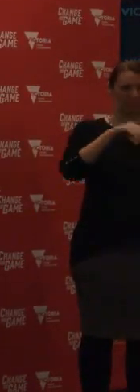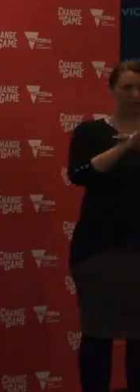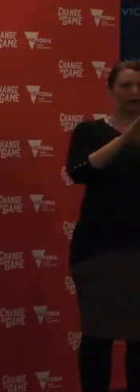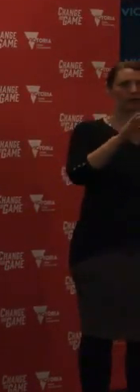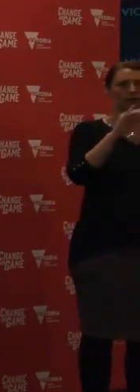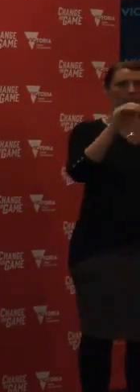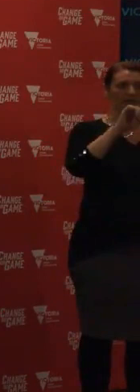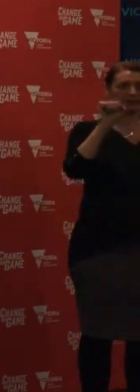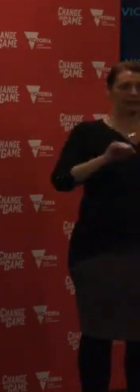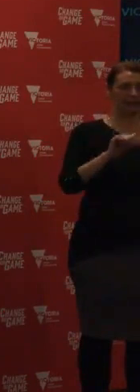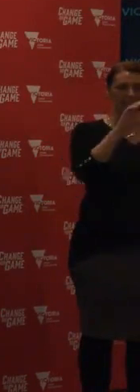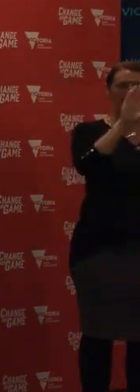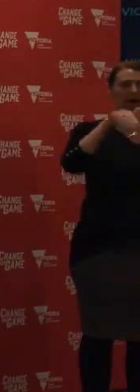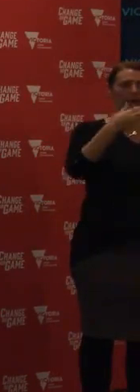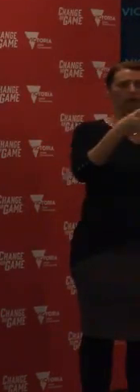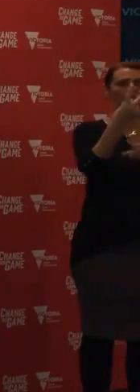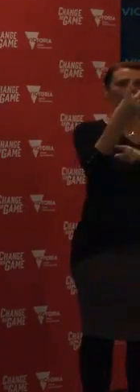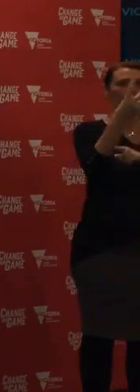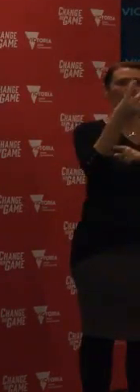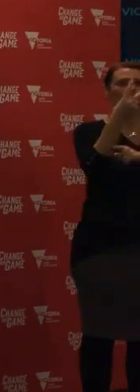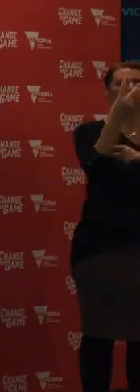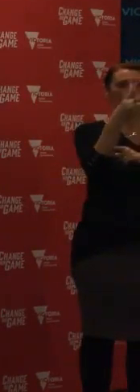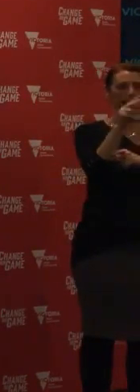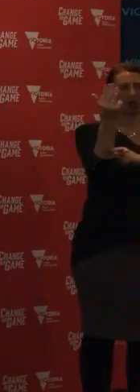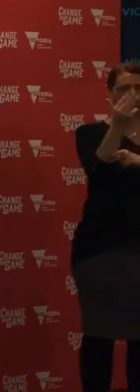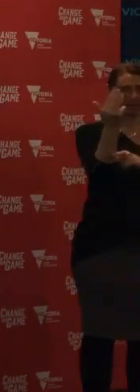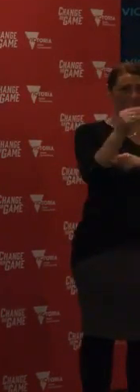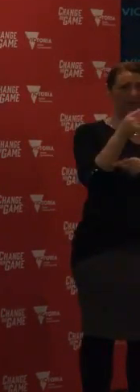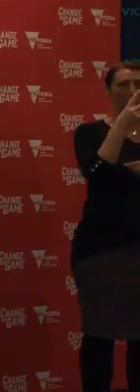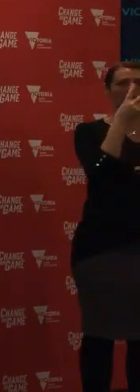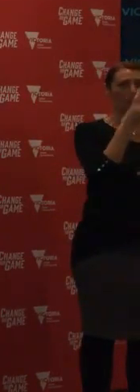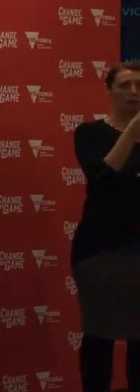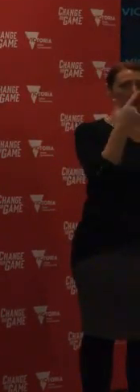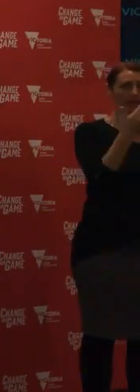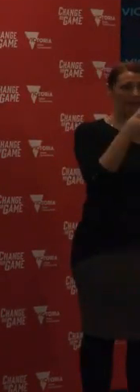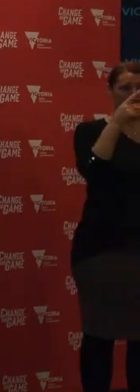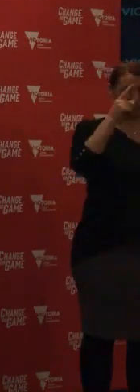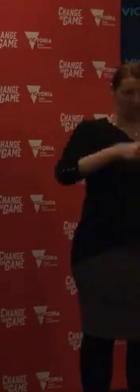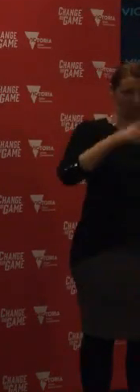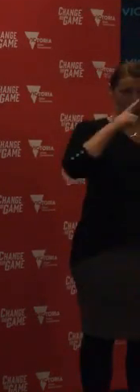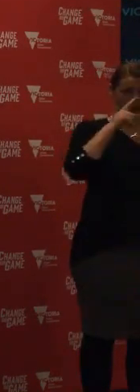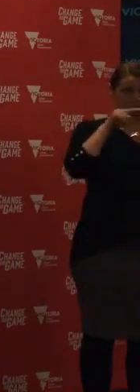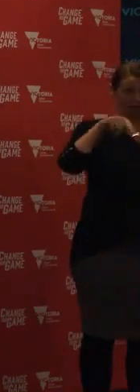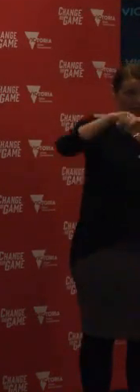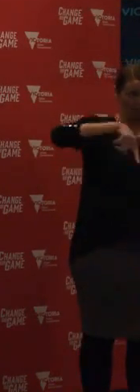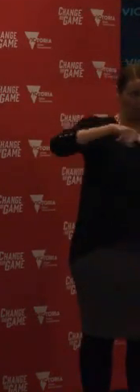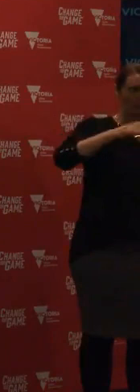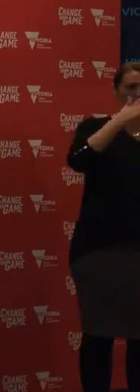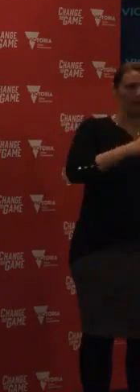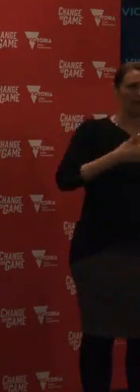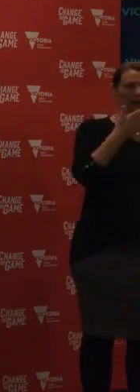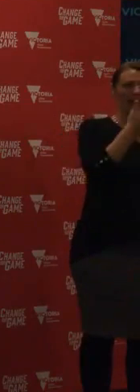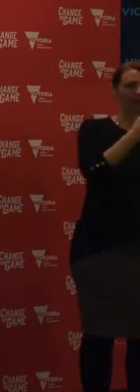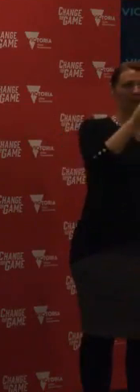30th of June 2019. Of those, 27,000 had never accessed disability services before.